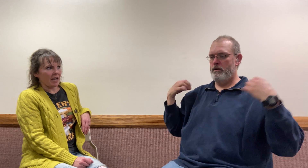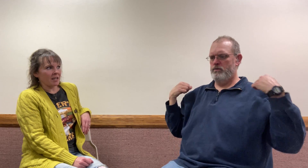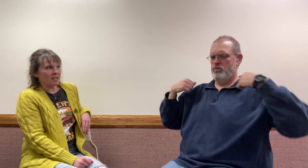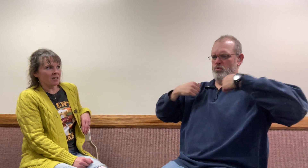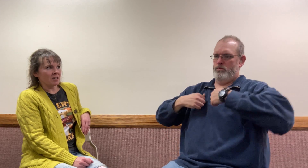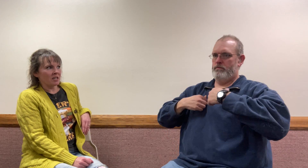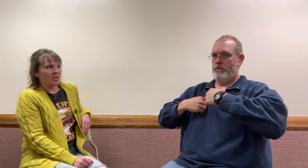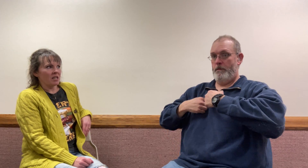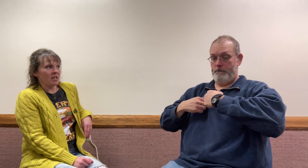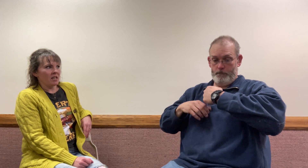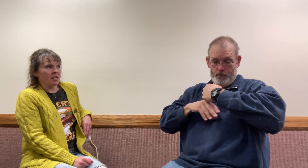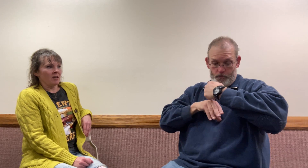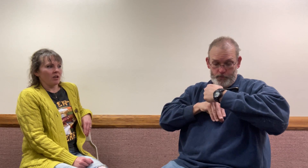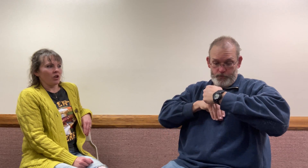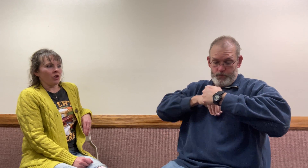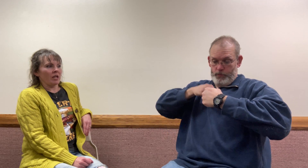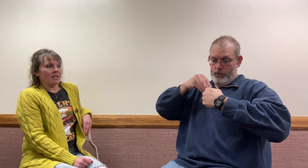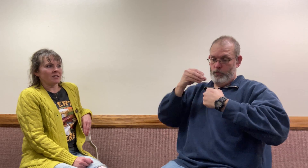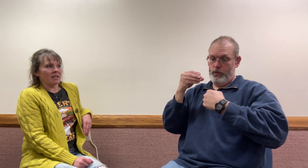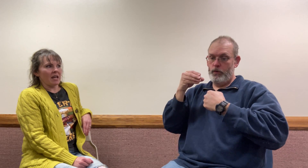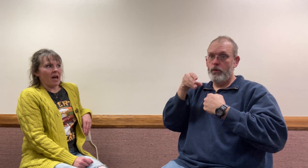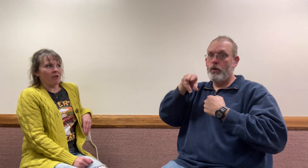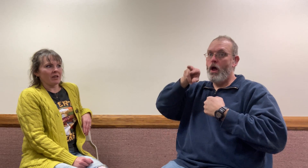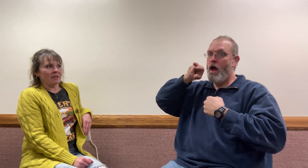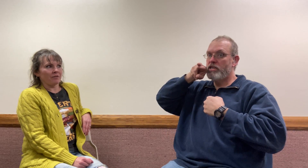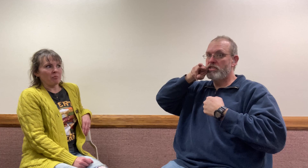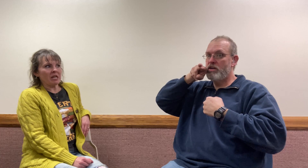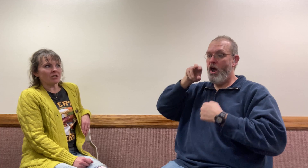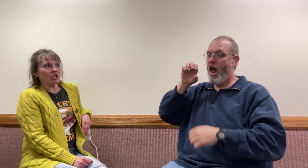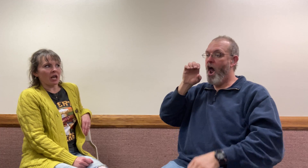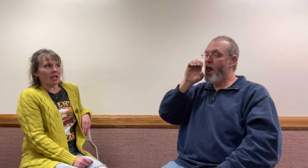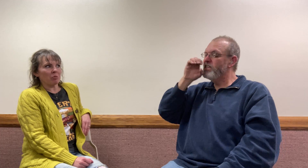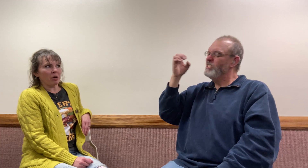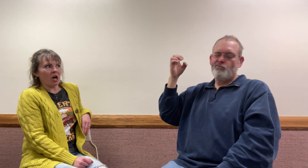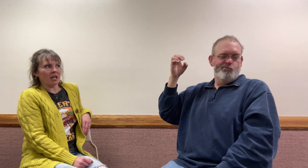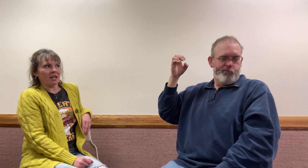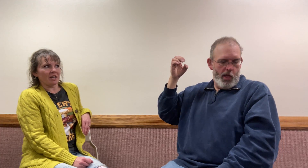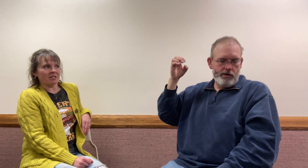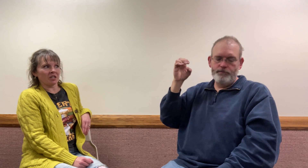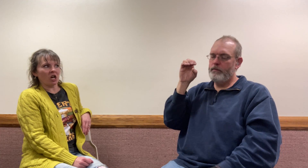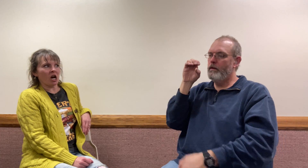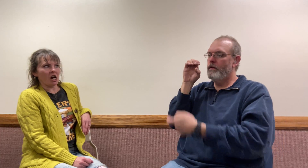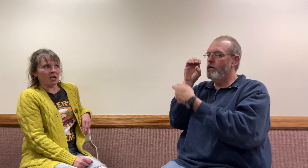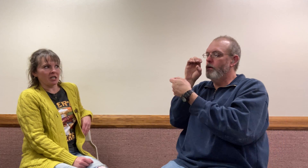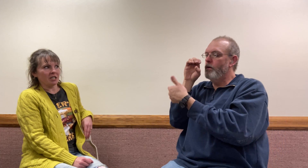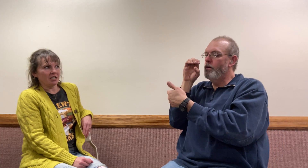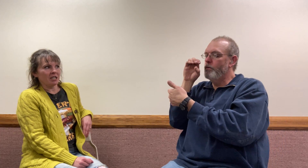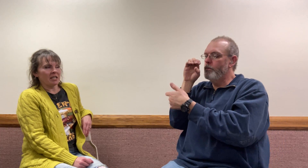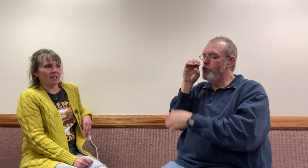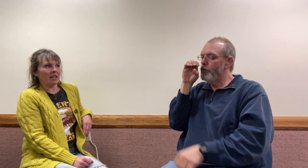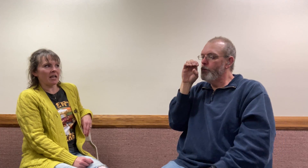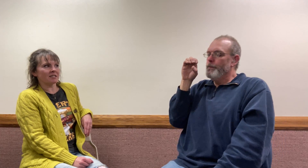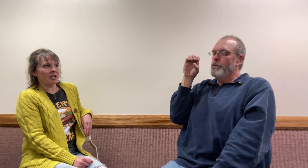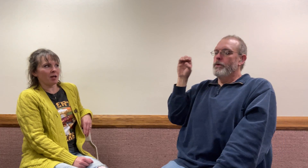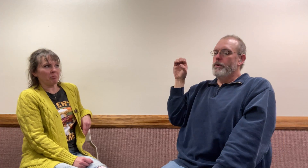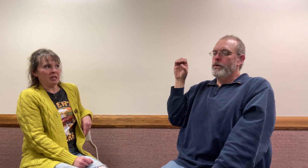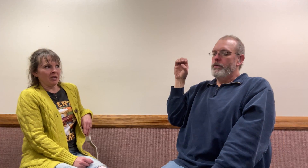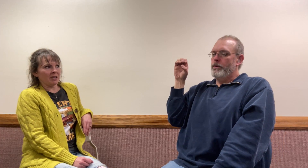guy gets out from his jacket pocket a cigar. He lights it up, he